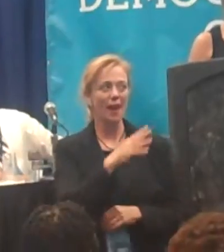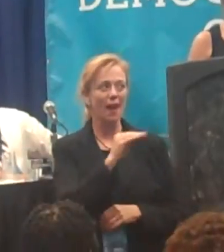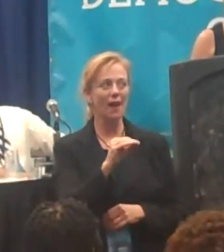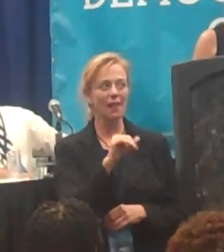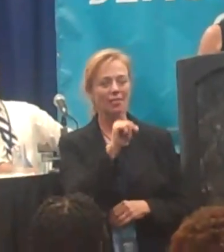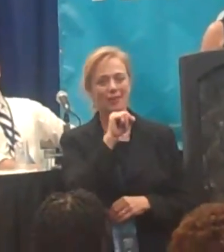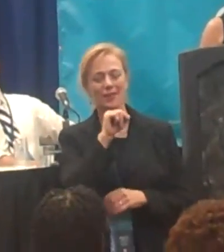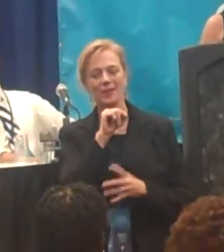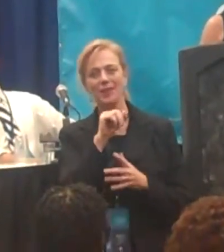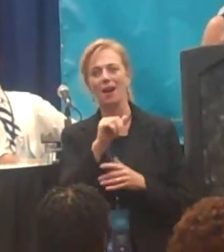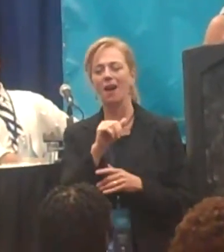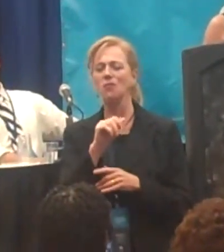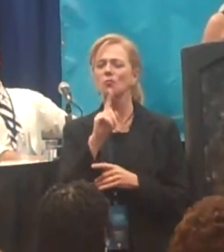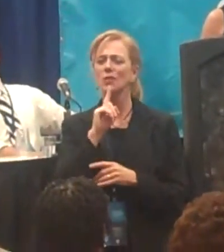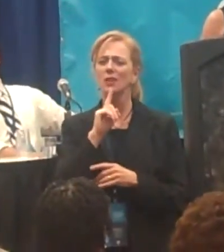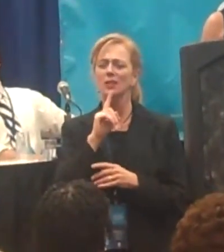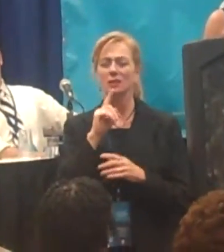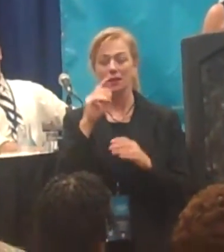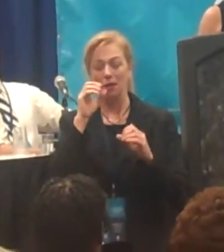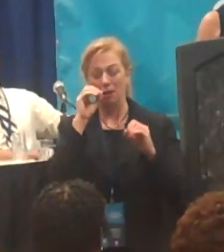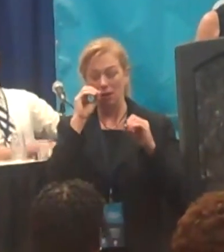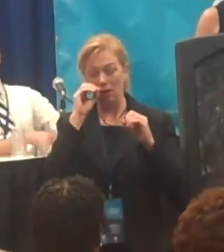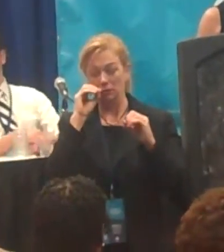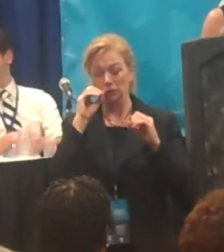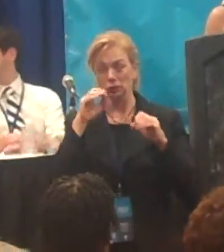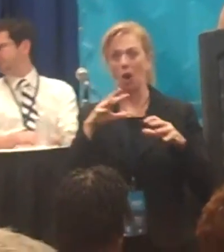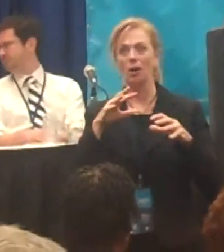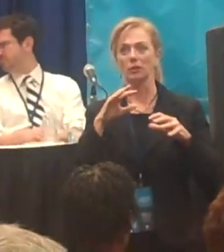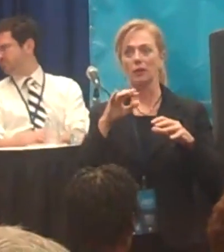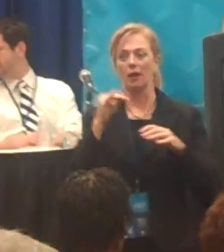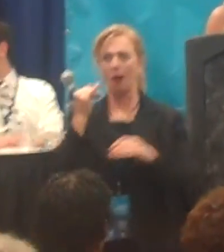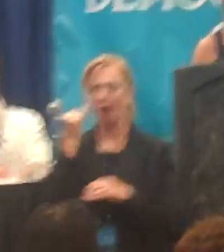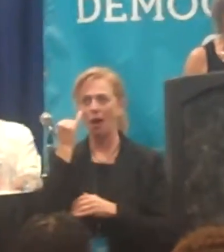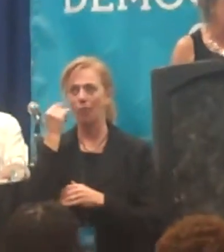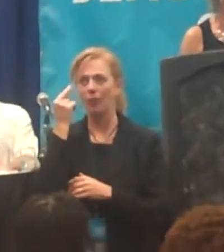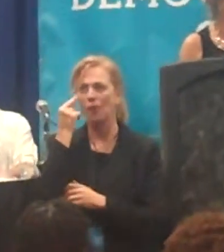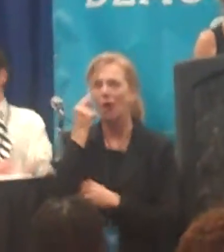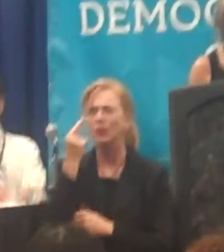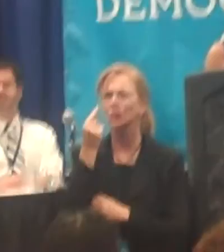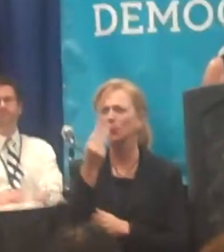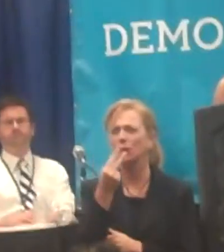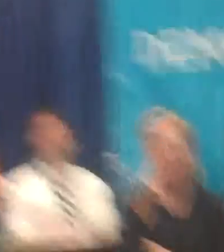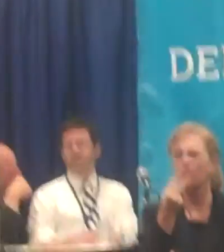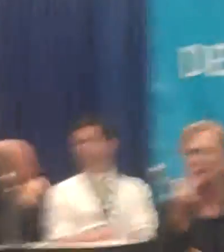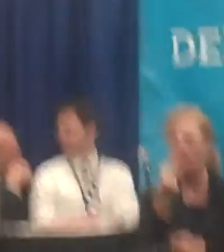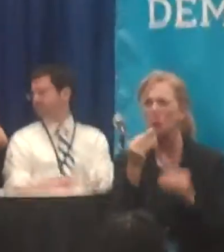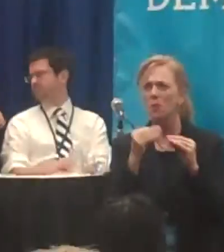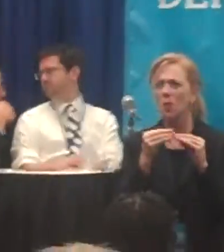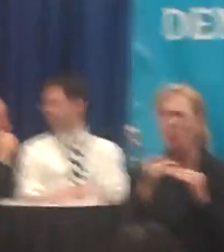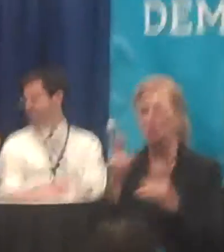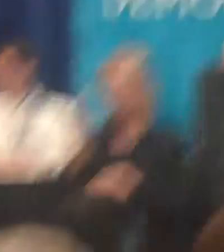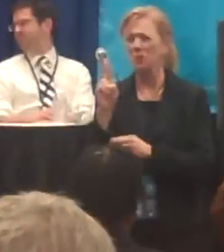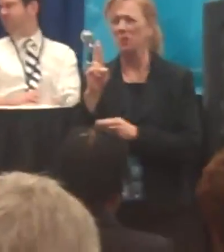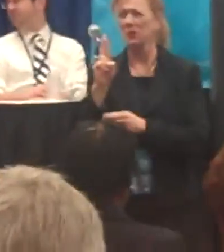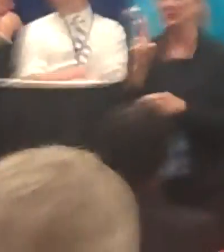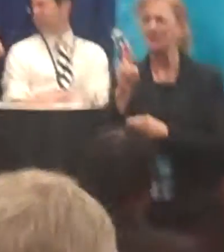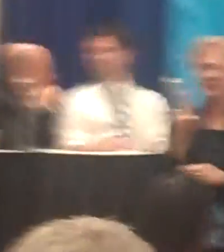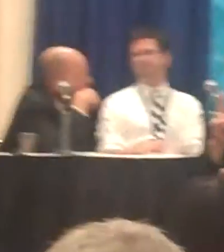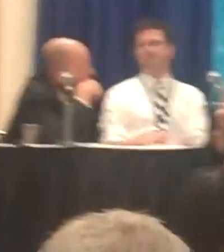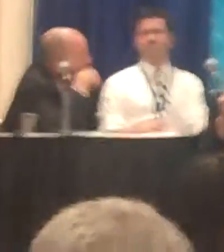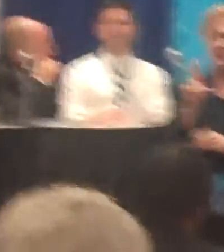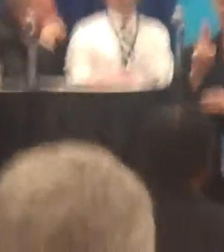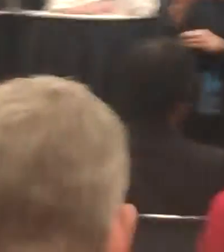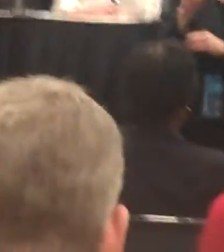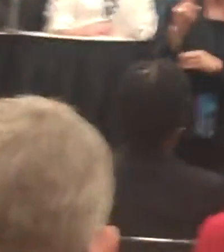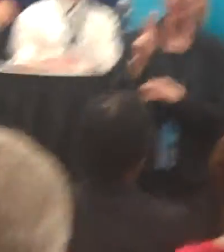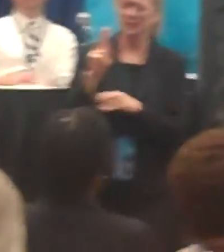And I am horrified, frankly, at the idea of two to three more Republican-leaning